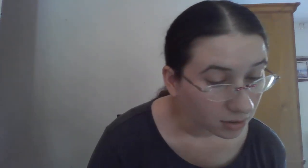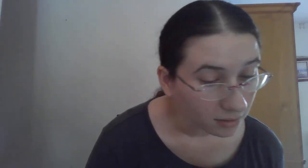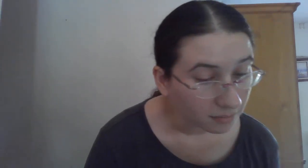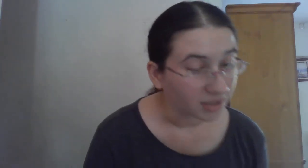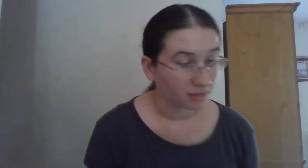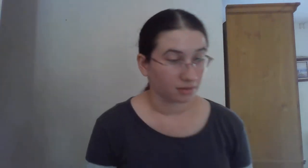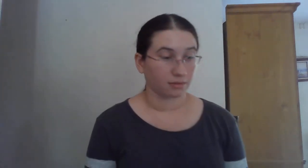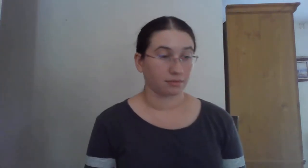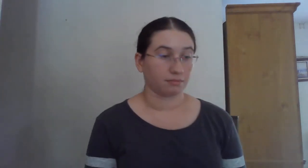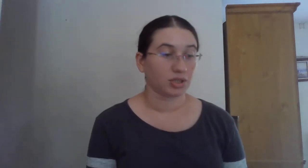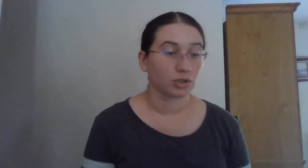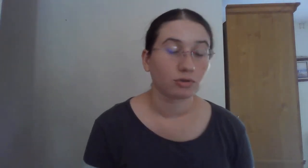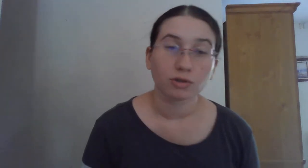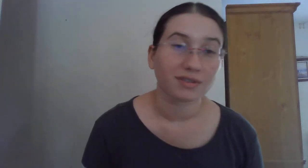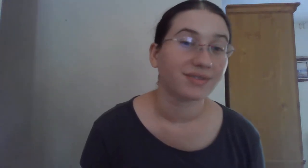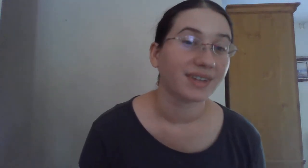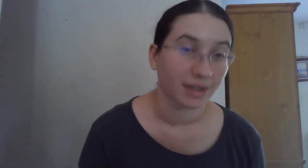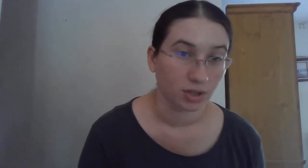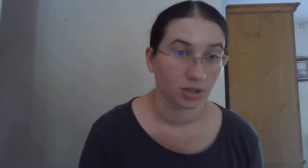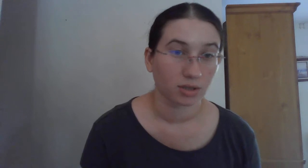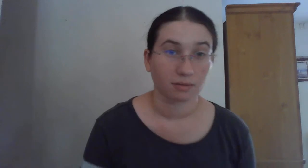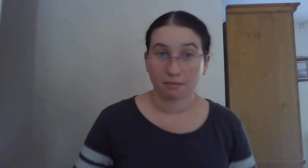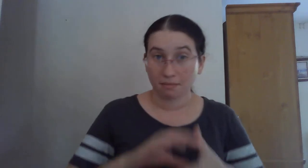the meat? Meat you cook finish.